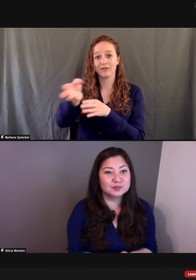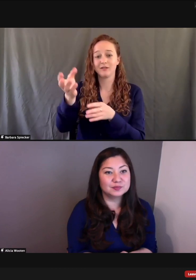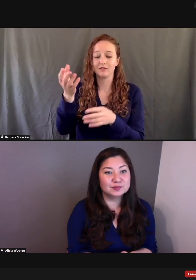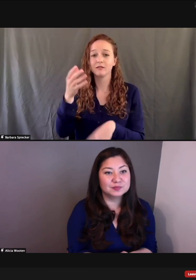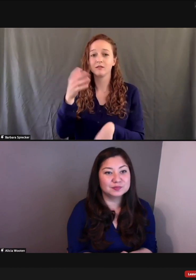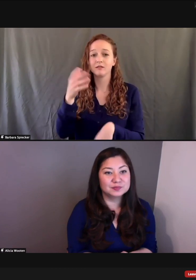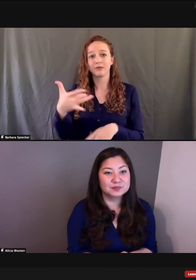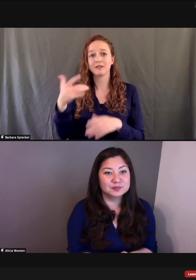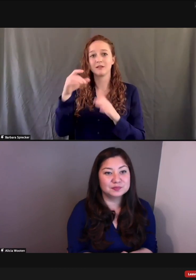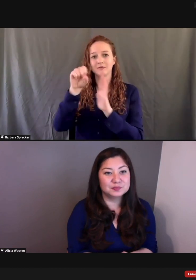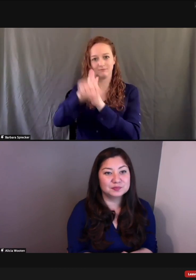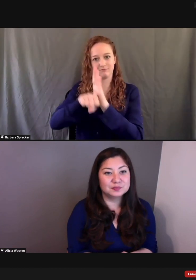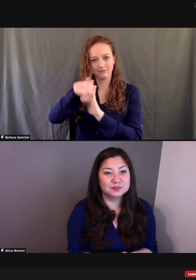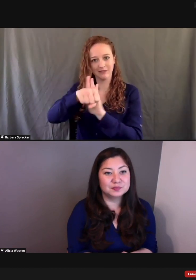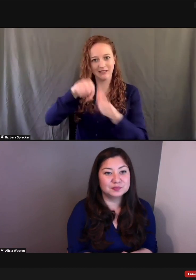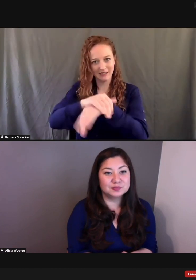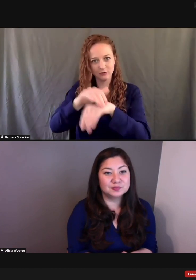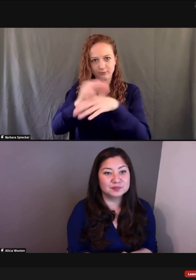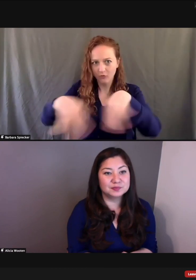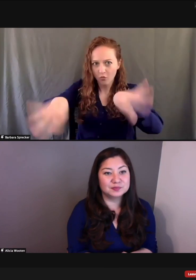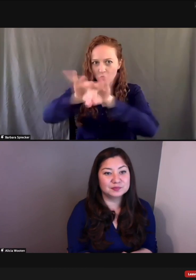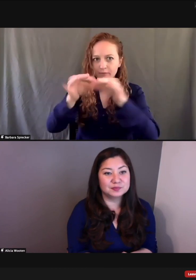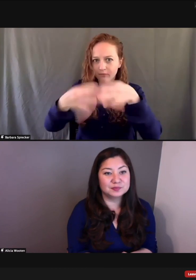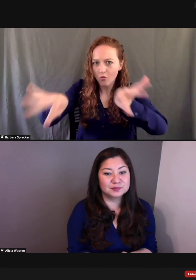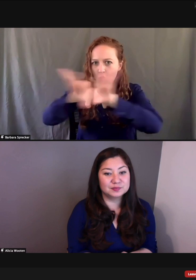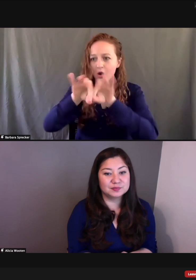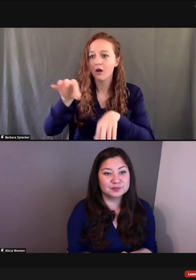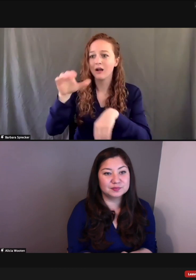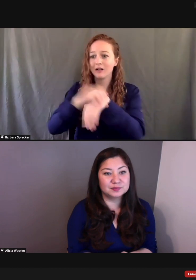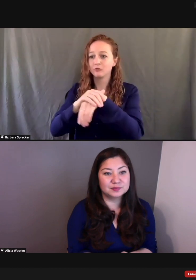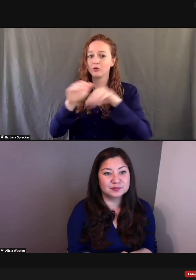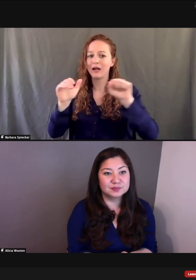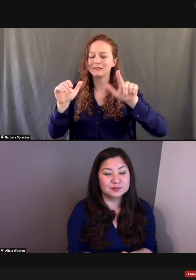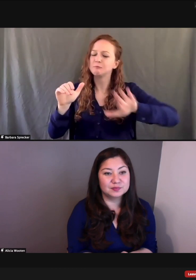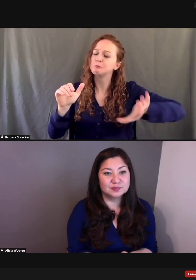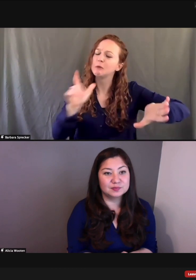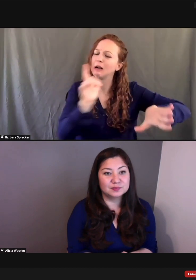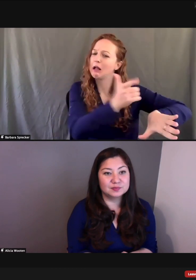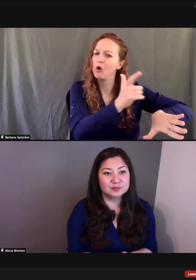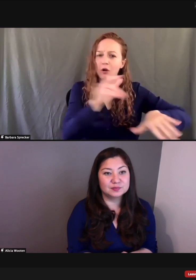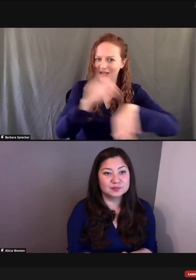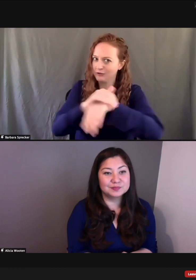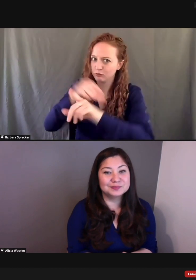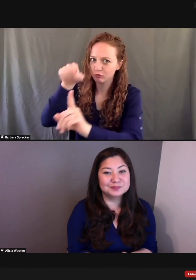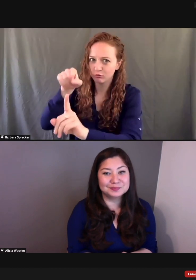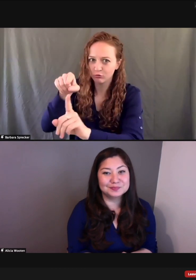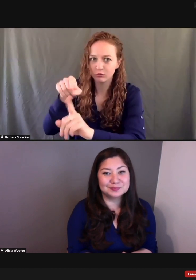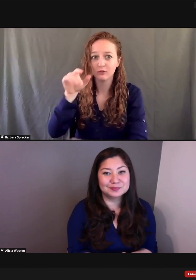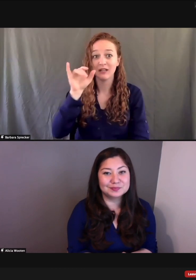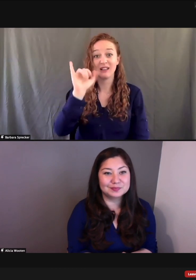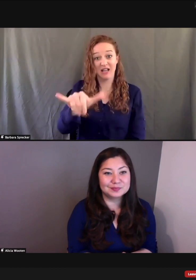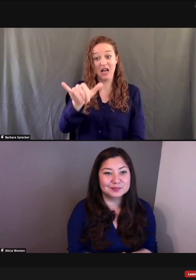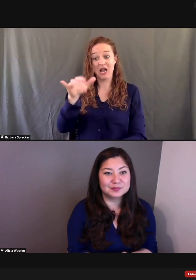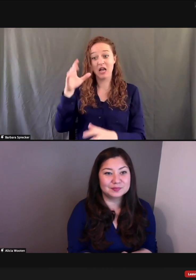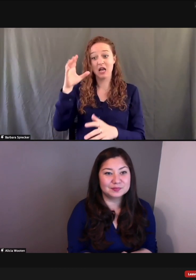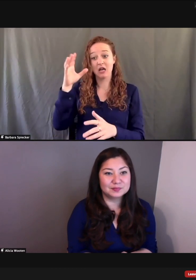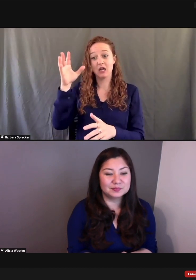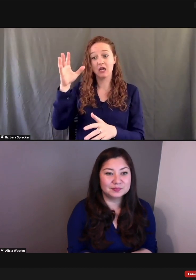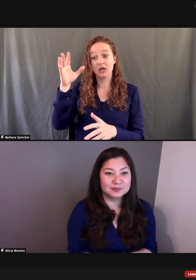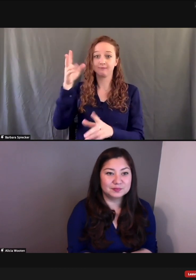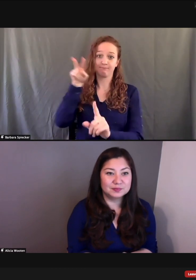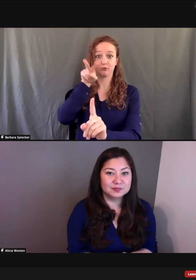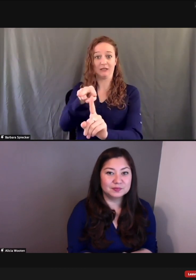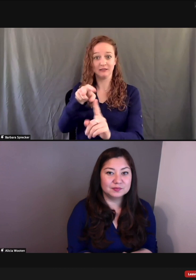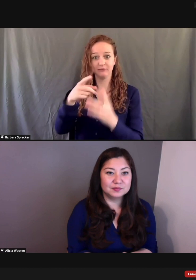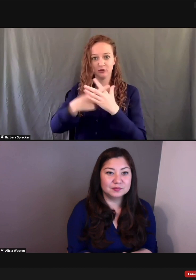PS, why aren't we using a sign that incorporates the sun changing a plant and helping it grow?